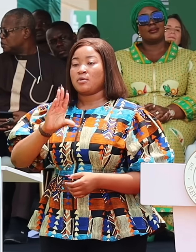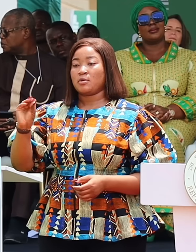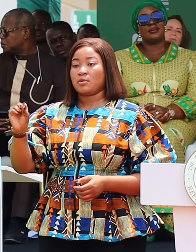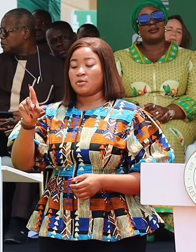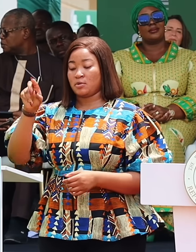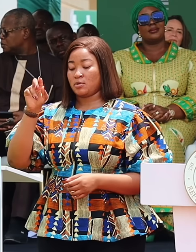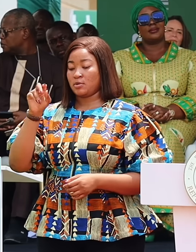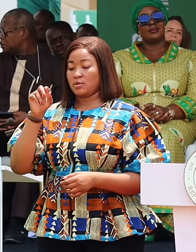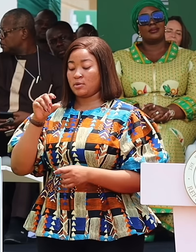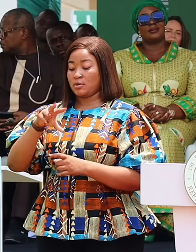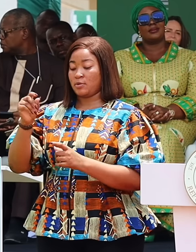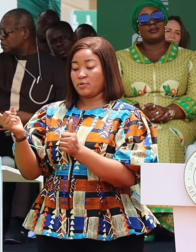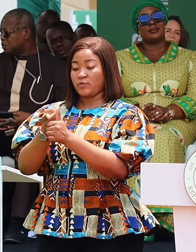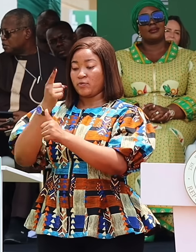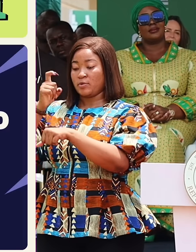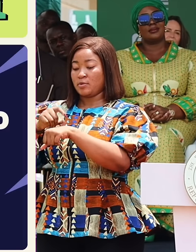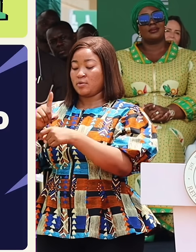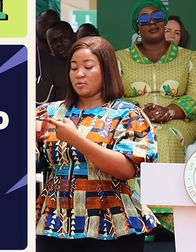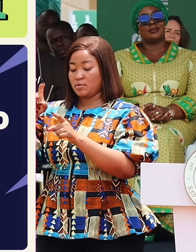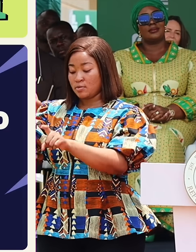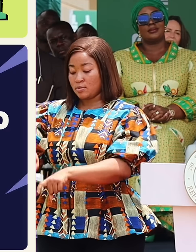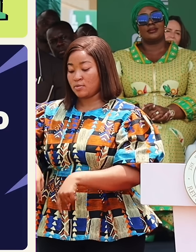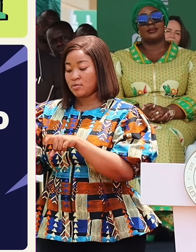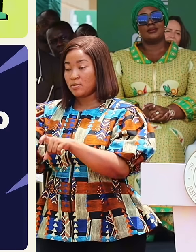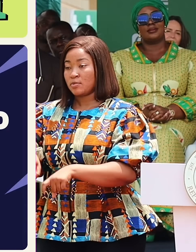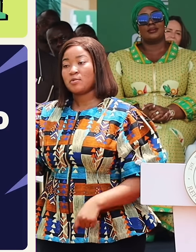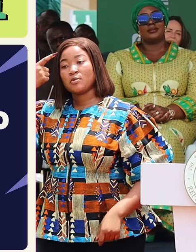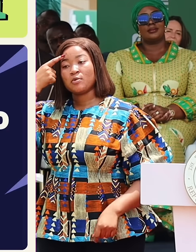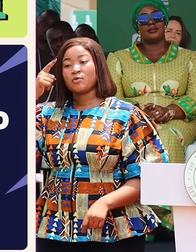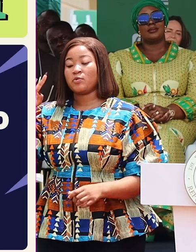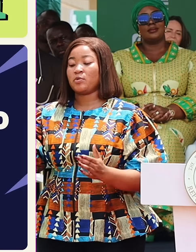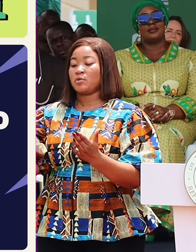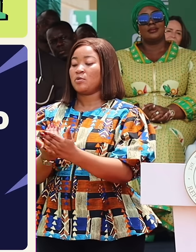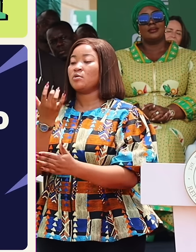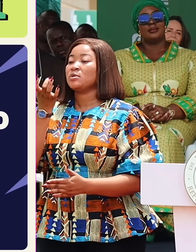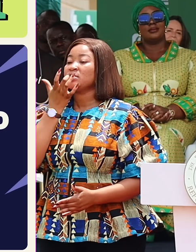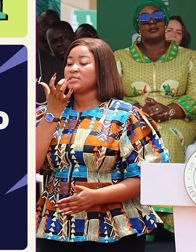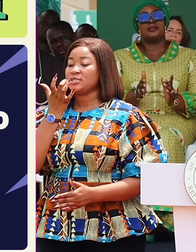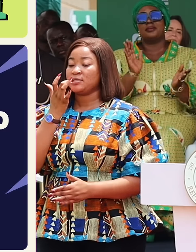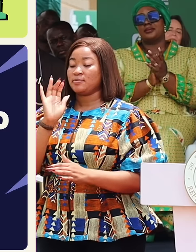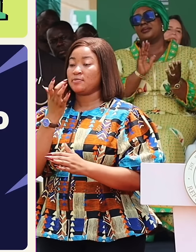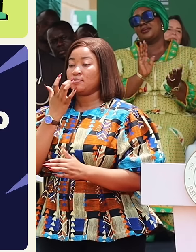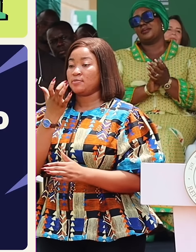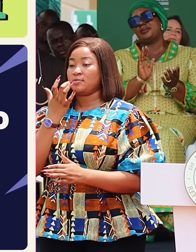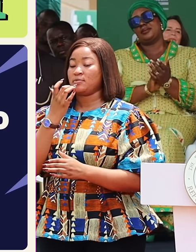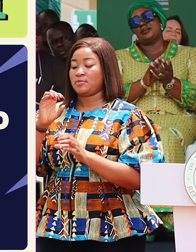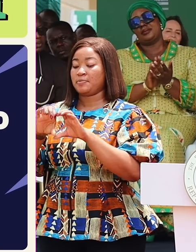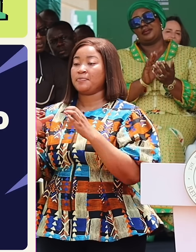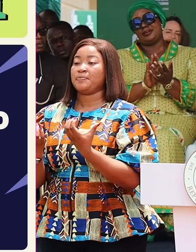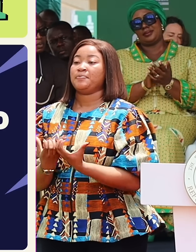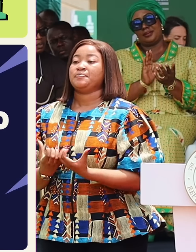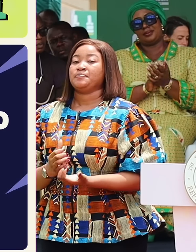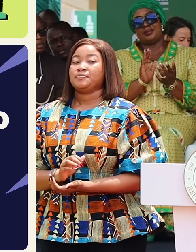and uniquely for the first time to cut sort for a new glass factory.